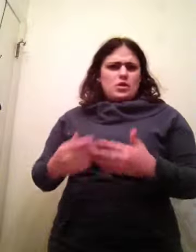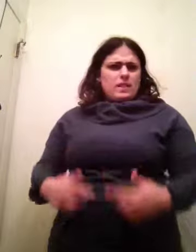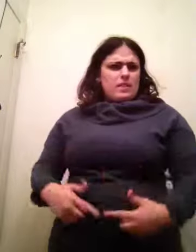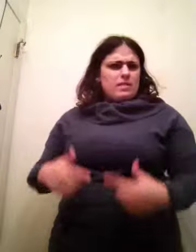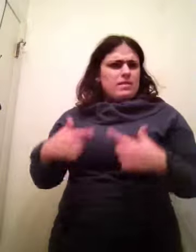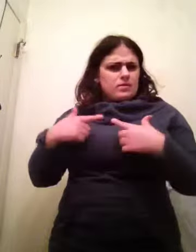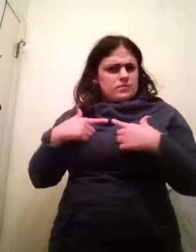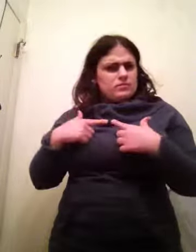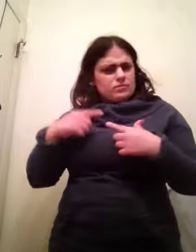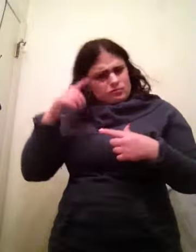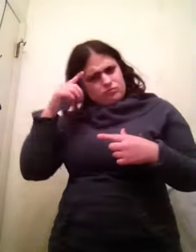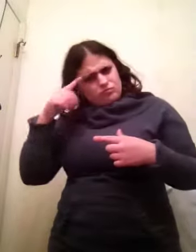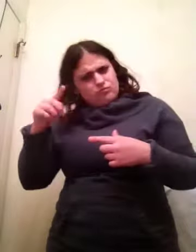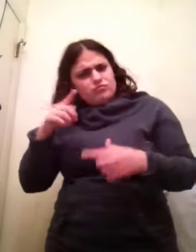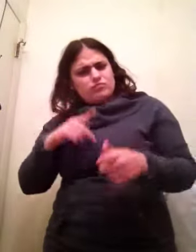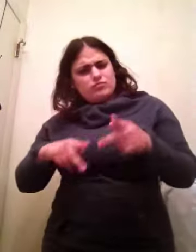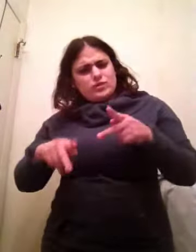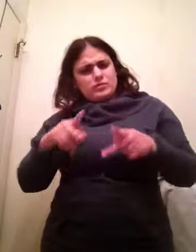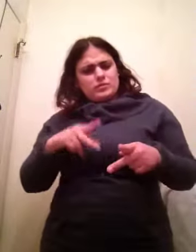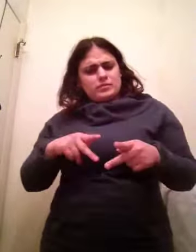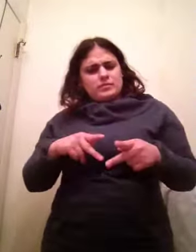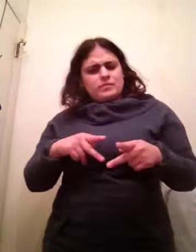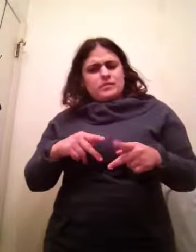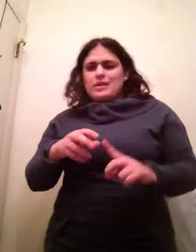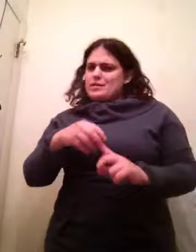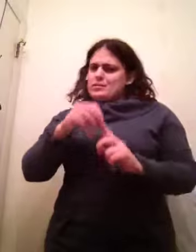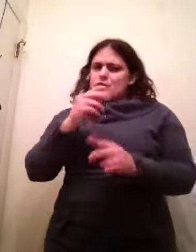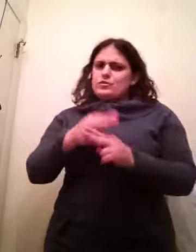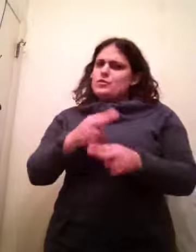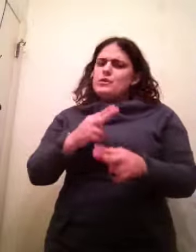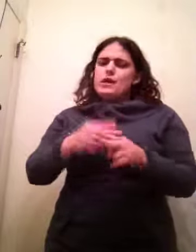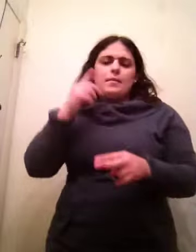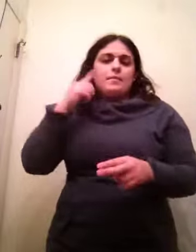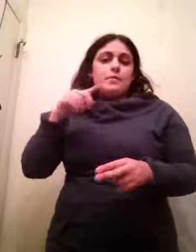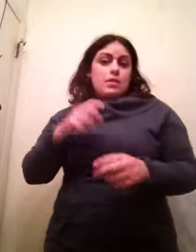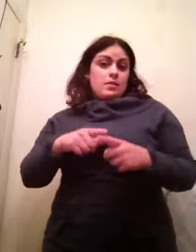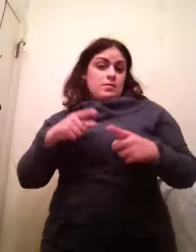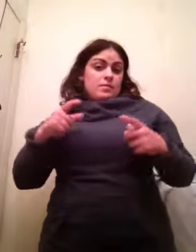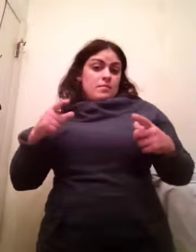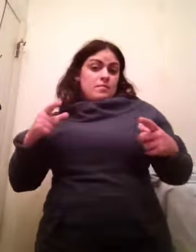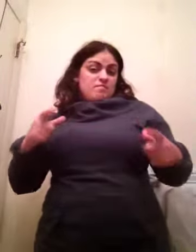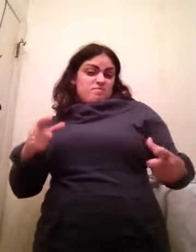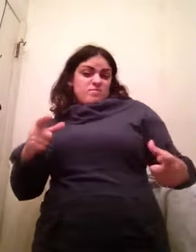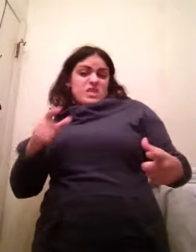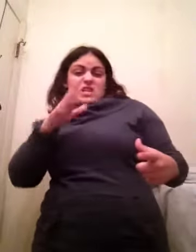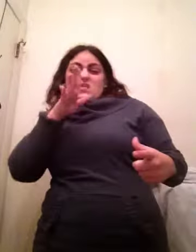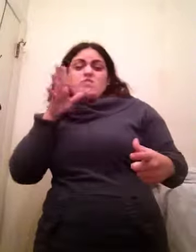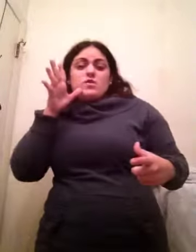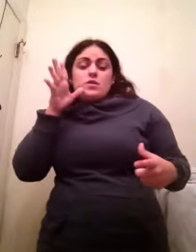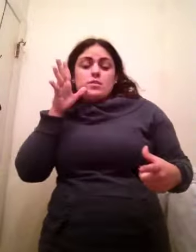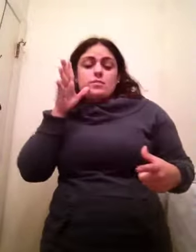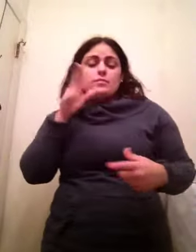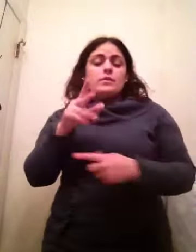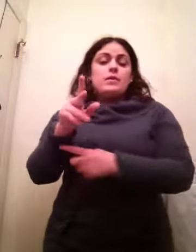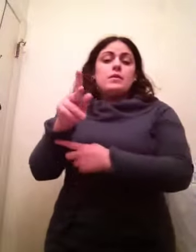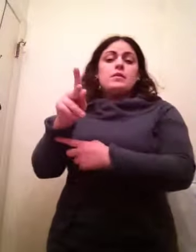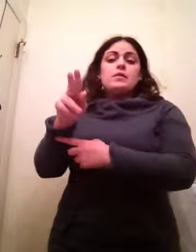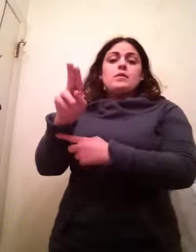special name for these big farms. What are these big farms called, Kurt? Plantations. We talked about plantations earlier in this